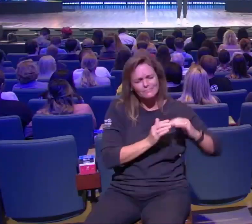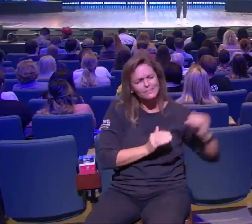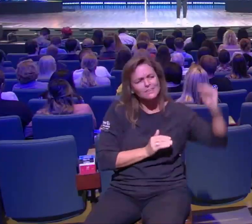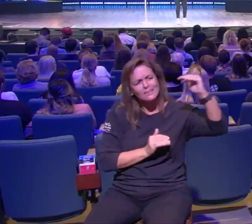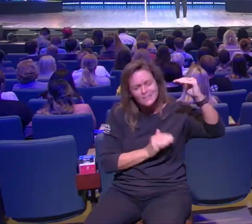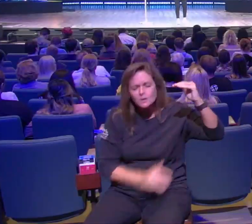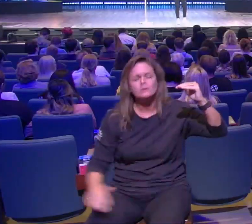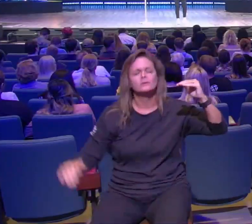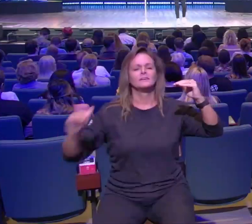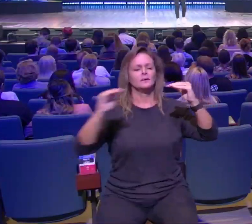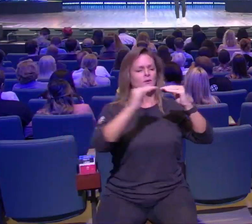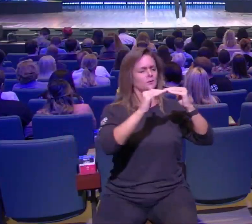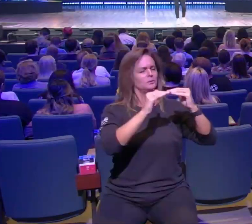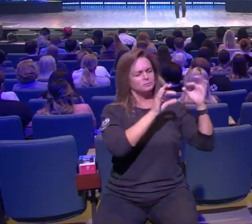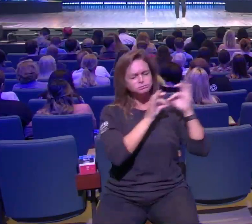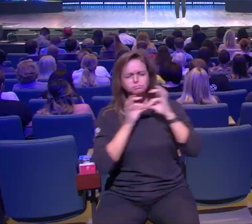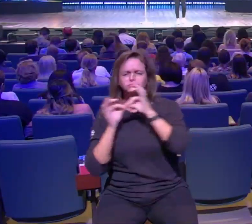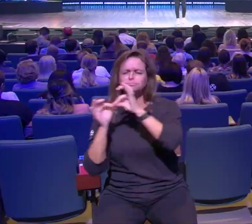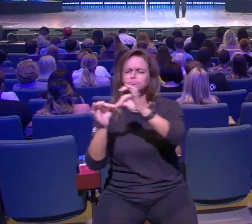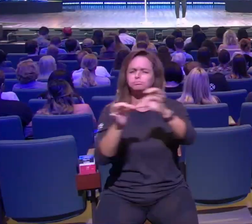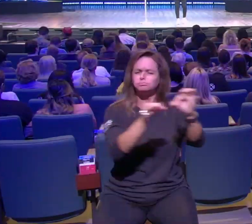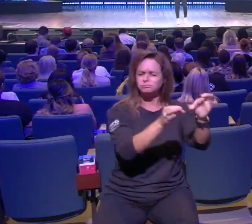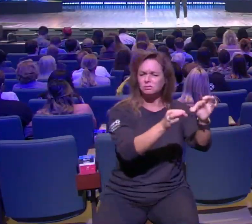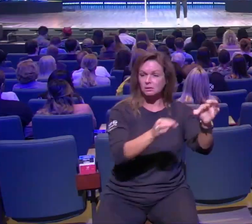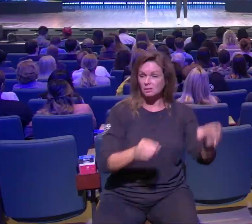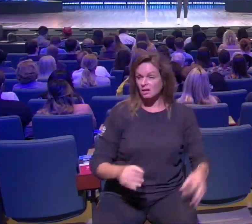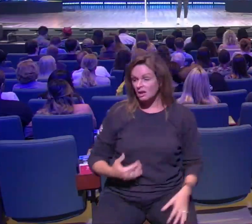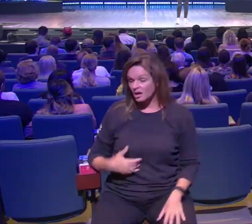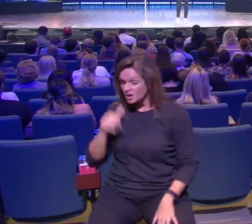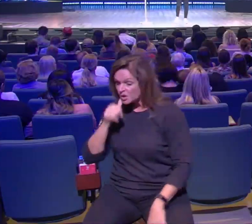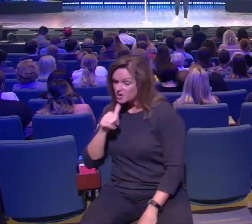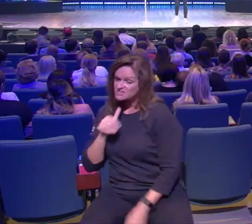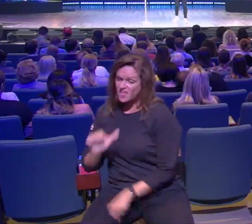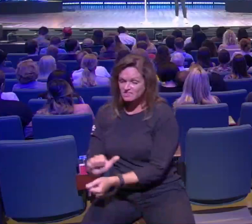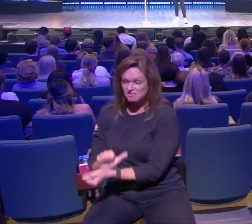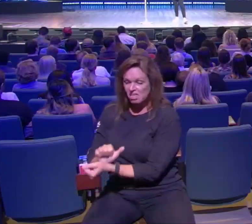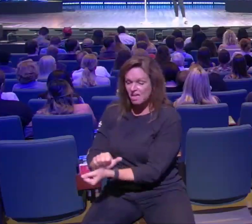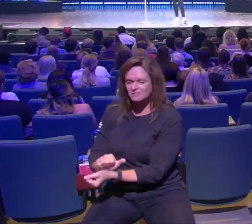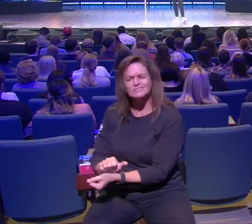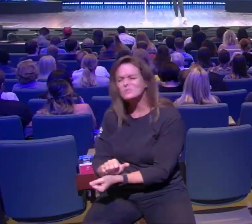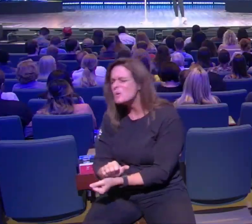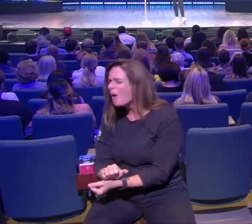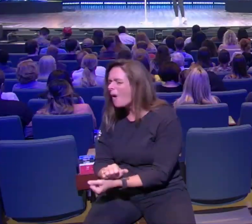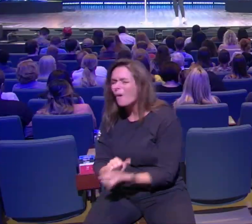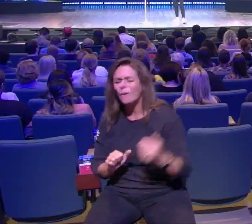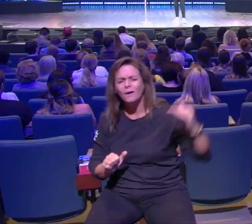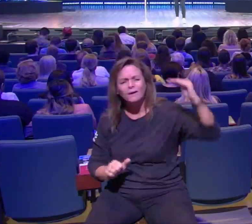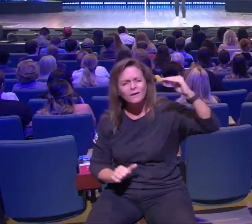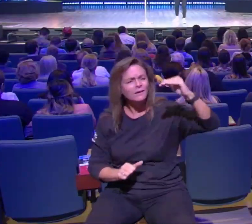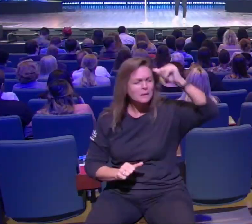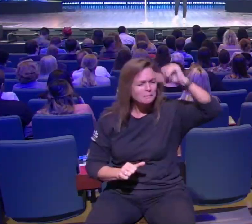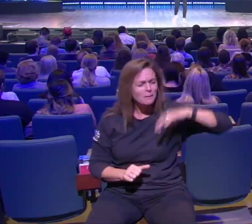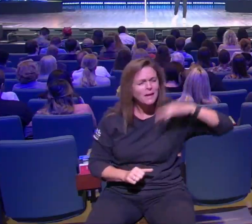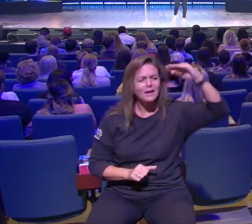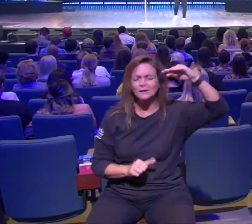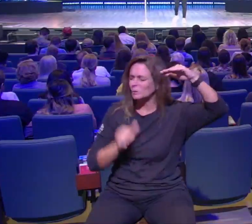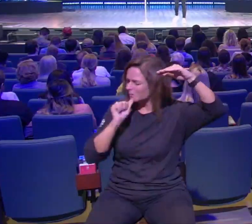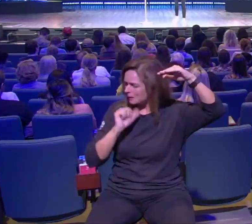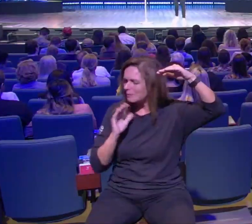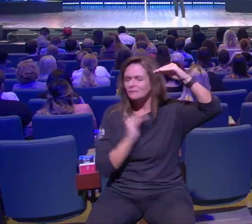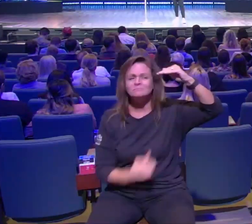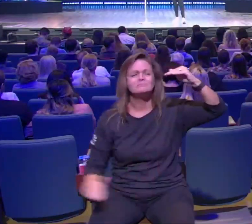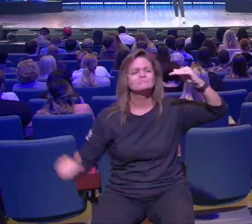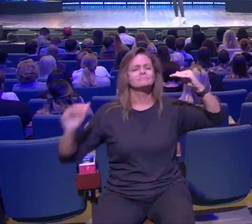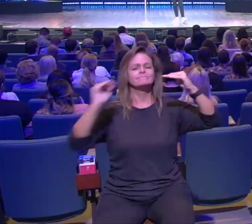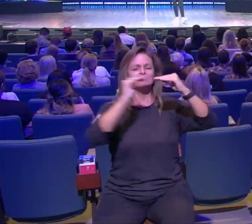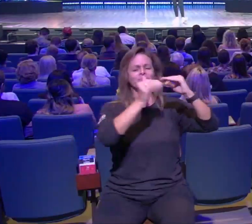Father. Now we are no longer living like slaves, but we can enjoy being God's very own sons and daughters. And because of this, we